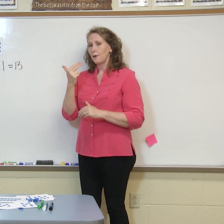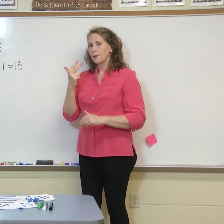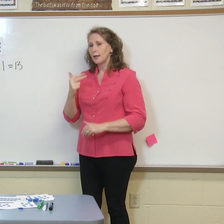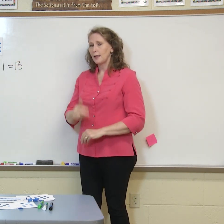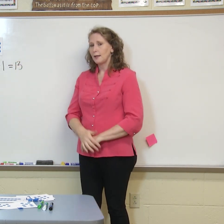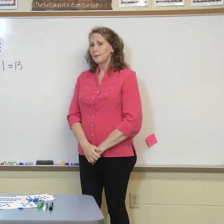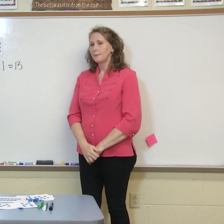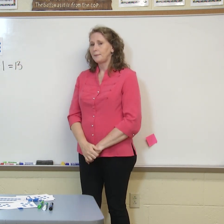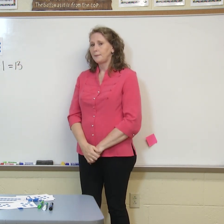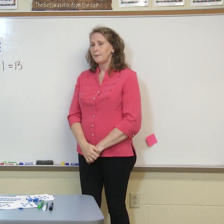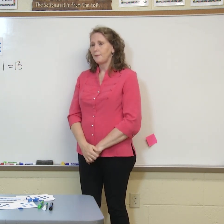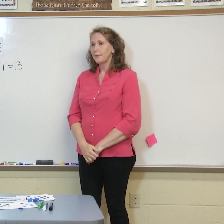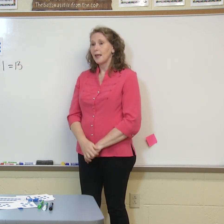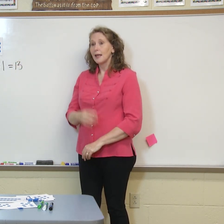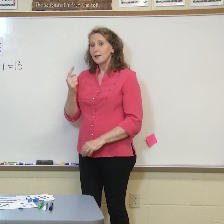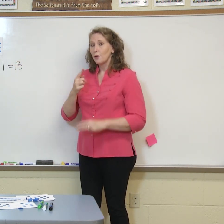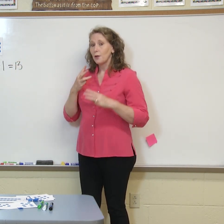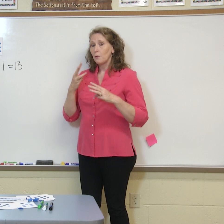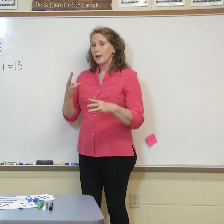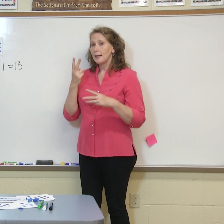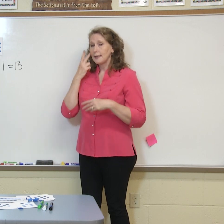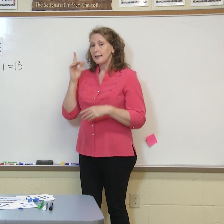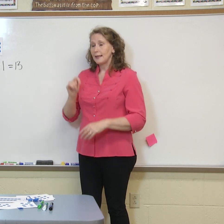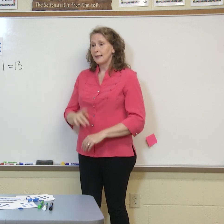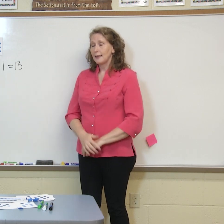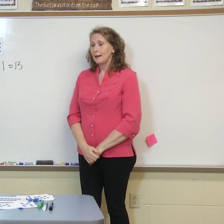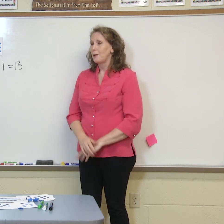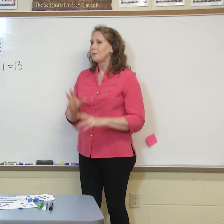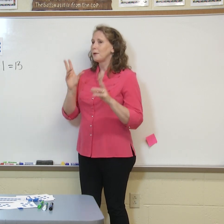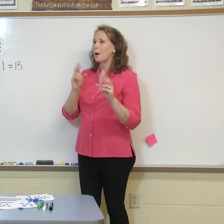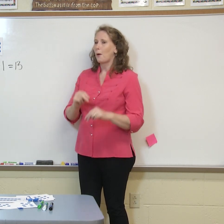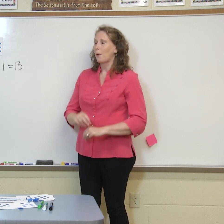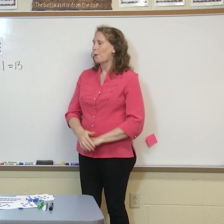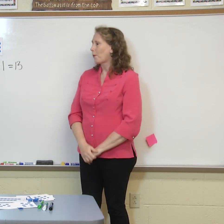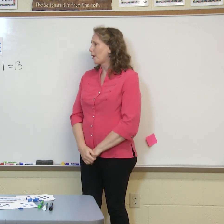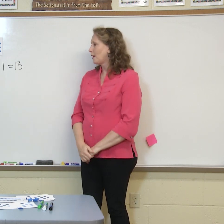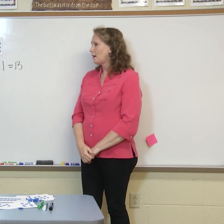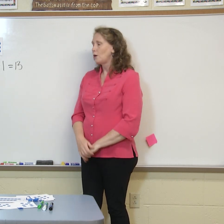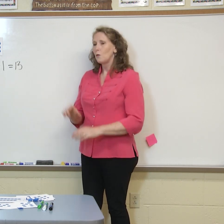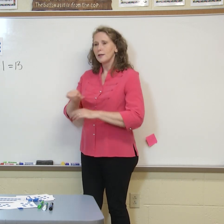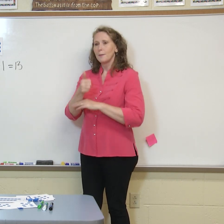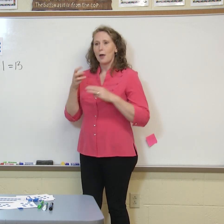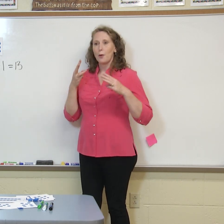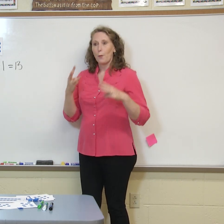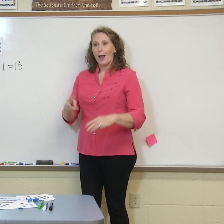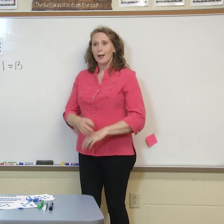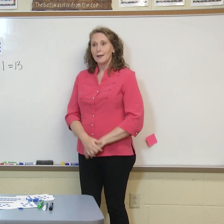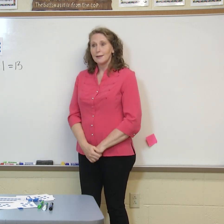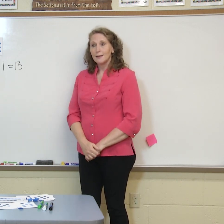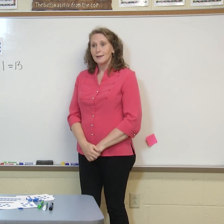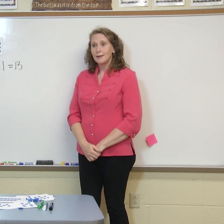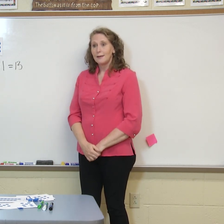13. Is that the only way to see it? No. What are some other ways?